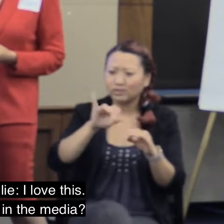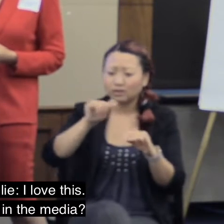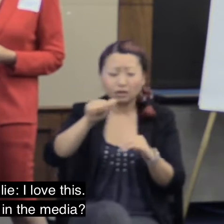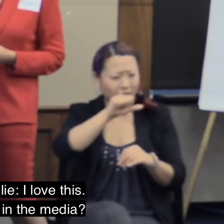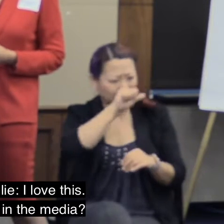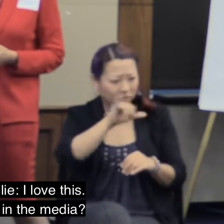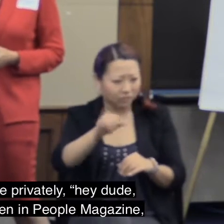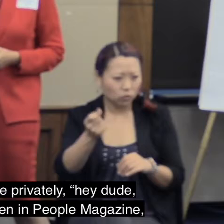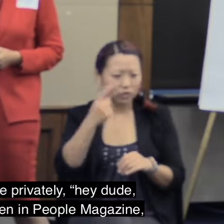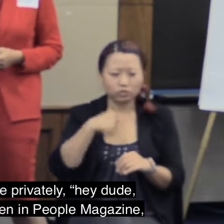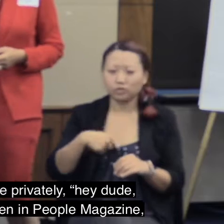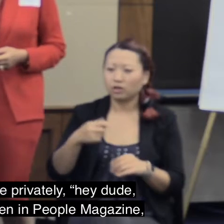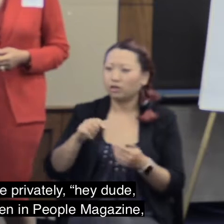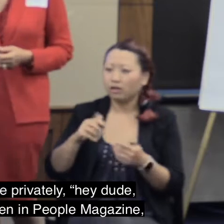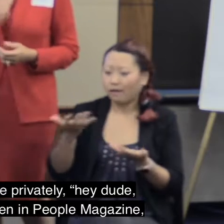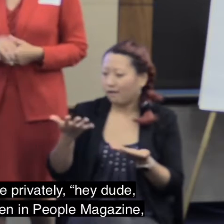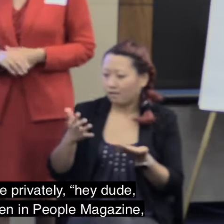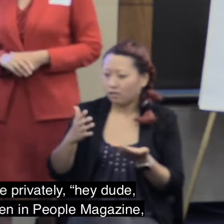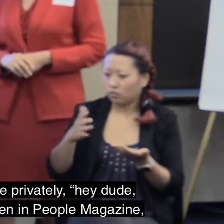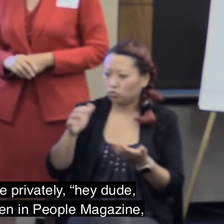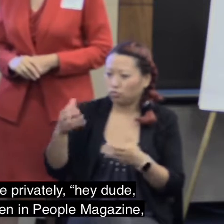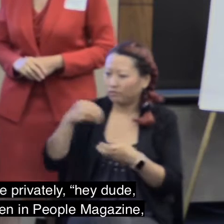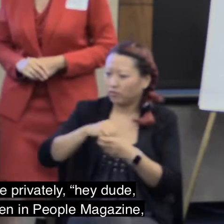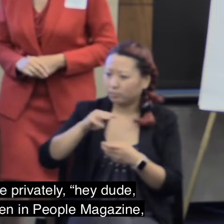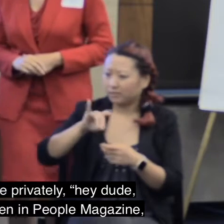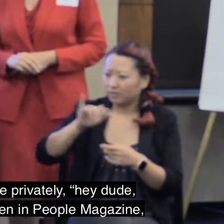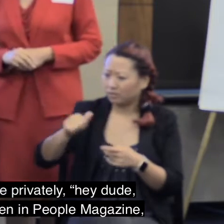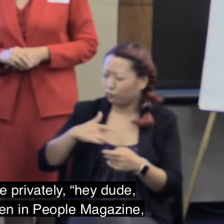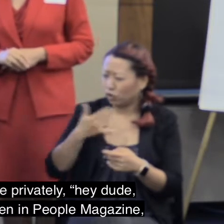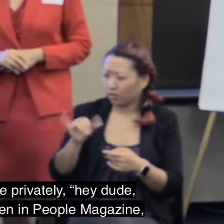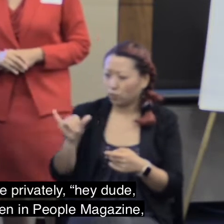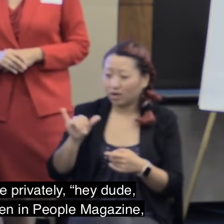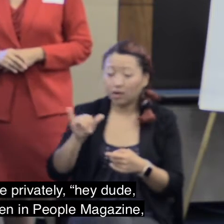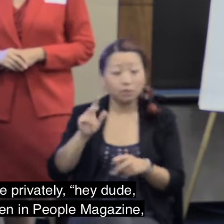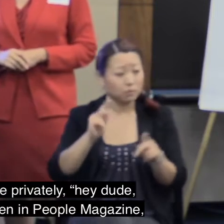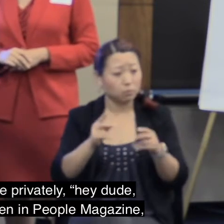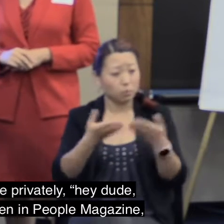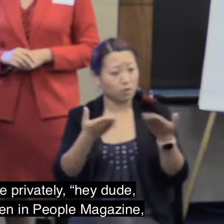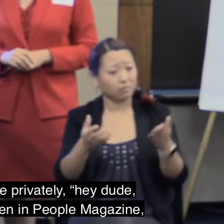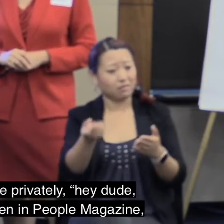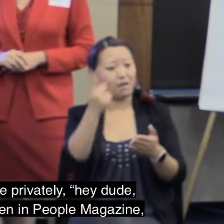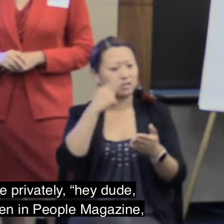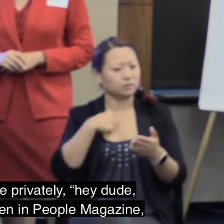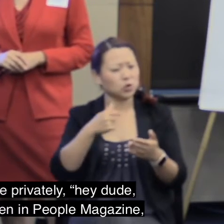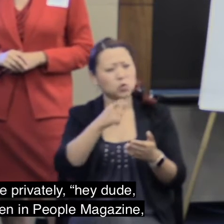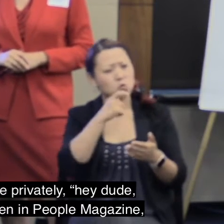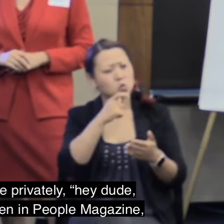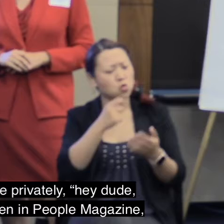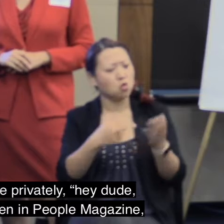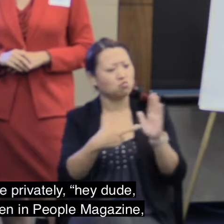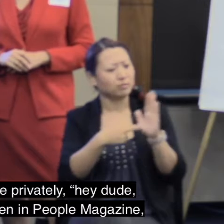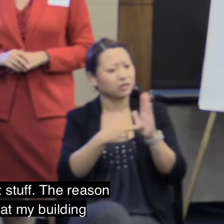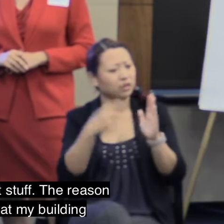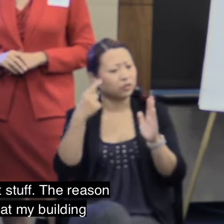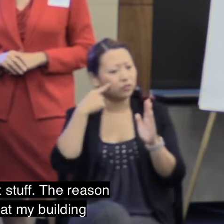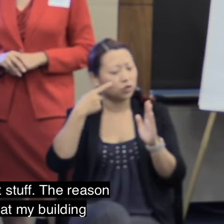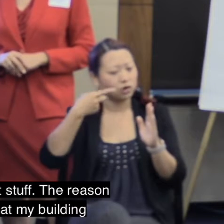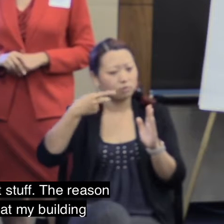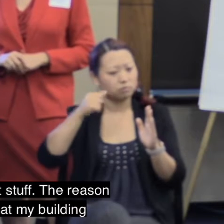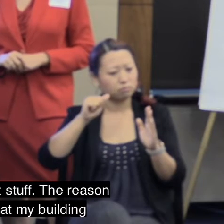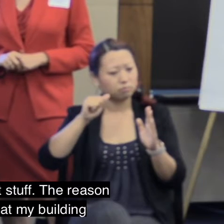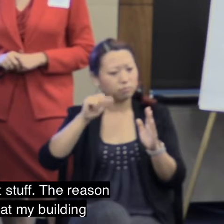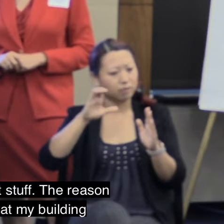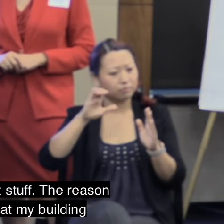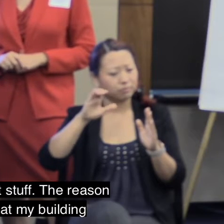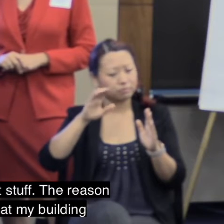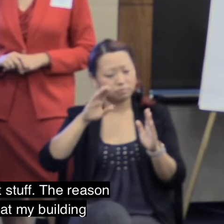to be in the media? Thank you. People have asked me privately, hey, dude, who's your publicist? Because we've been in People magazine, ABC News,